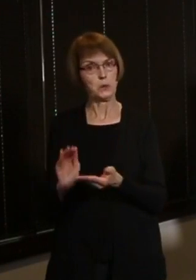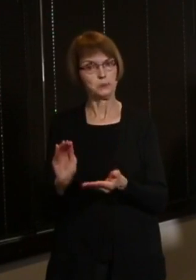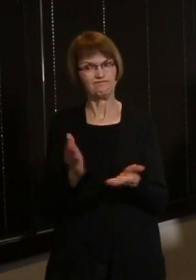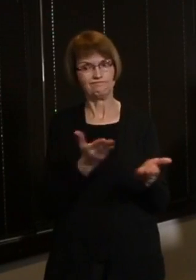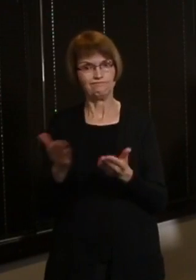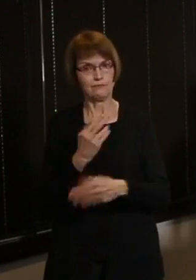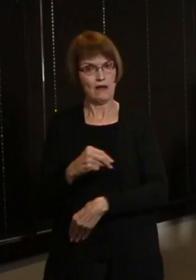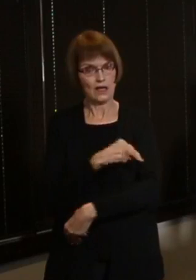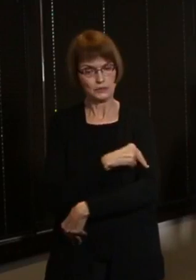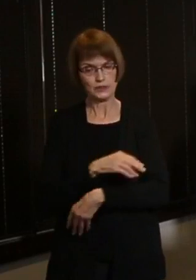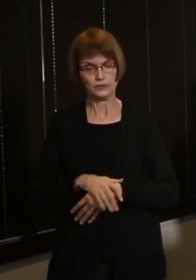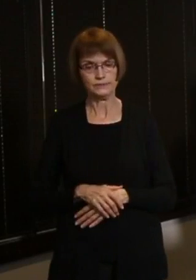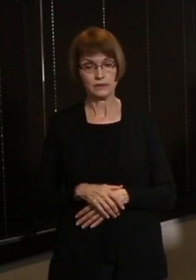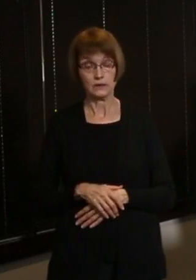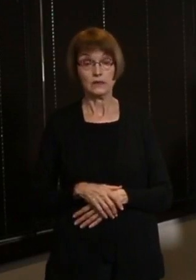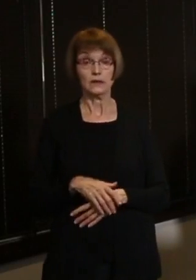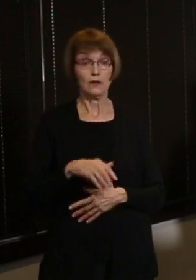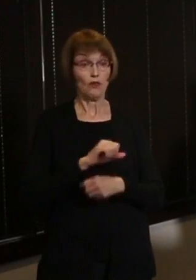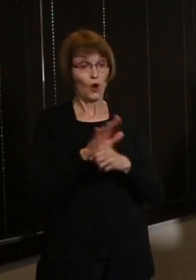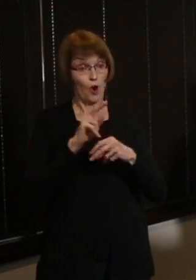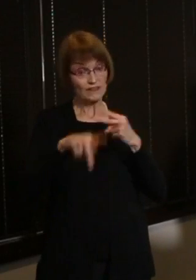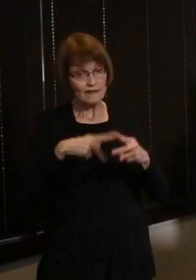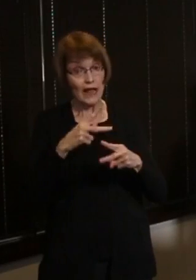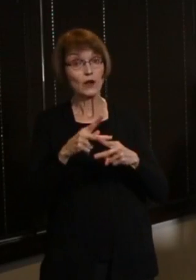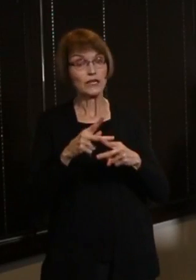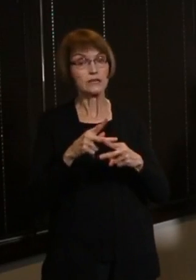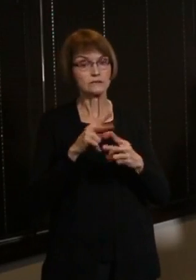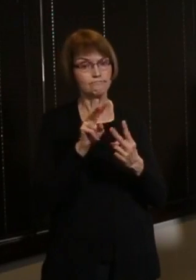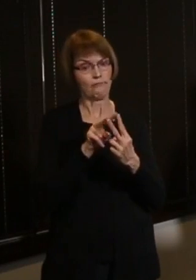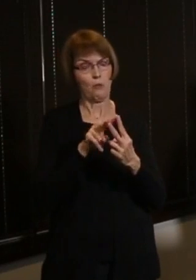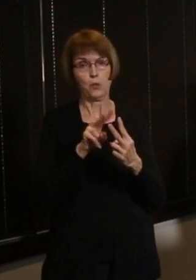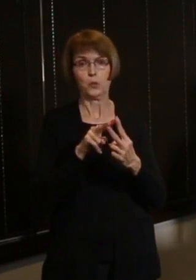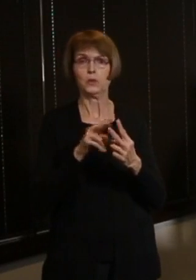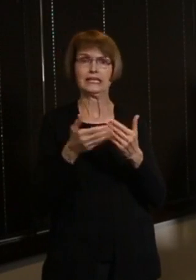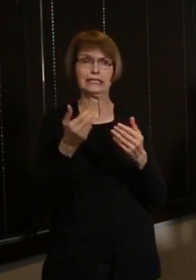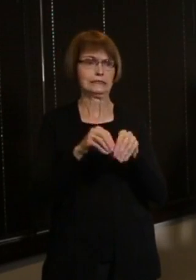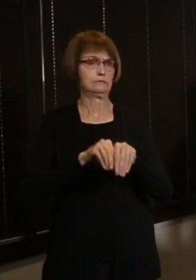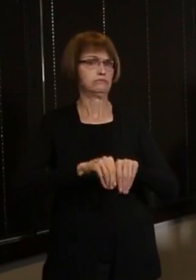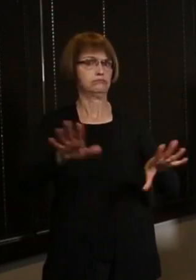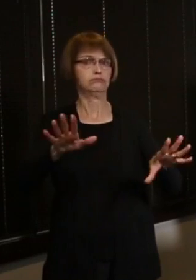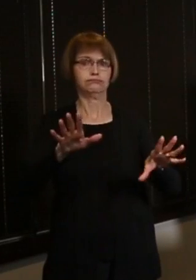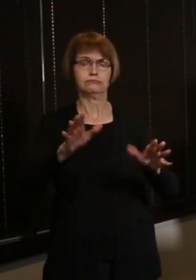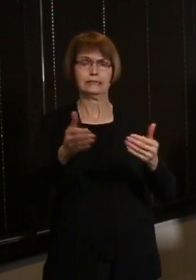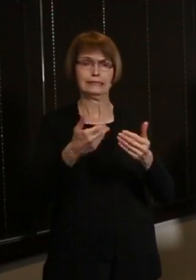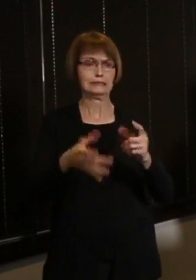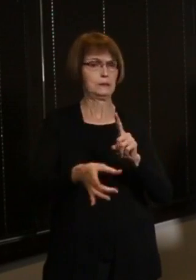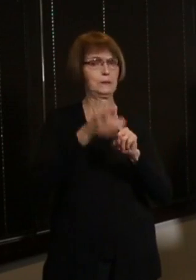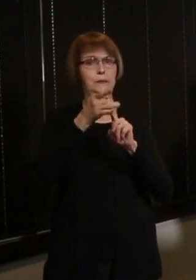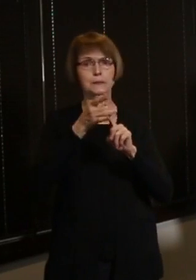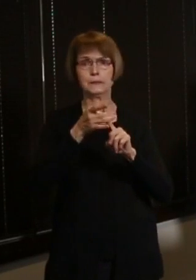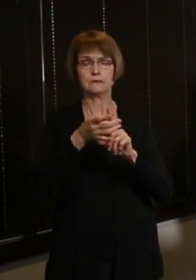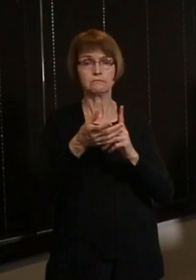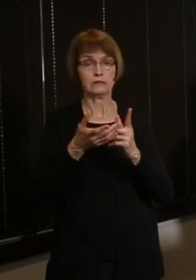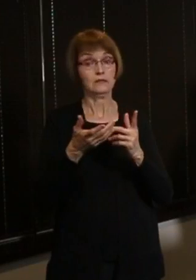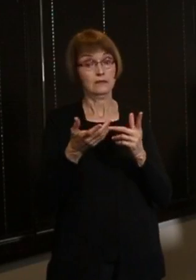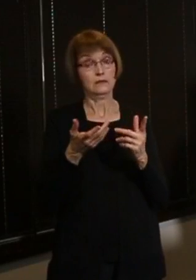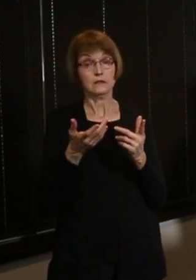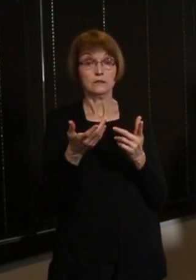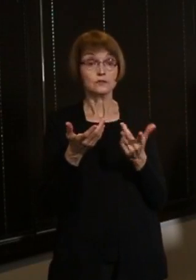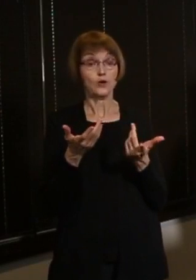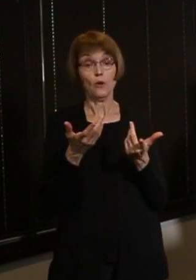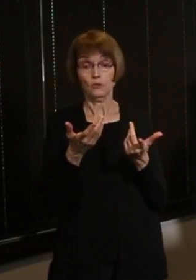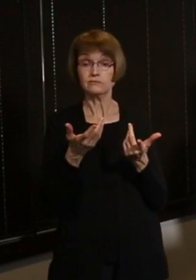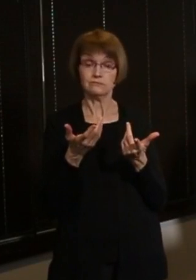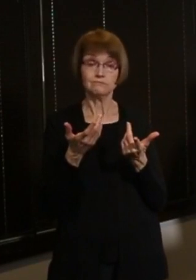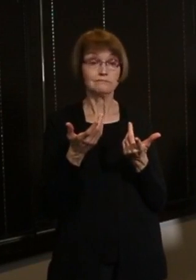course, is that it's more transmissible. And so we still have a significant percent